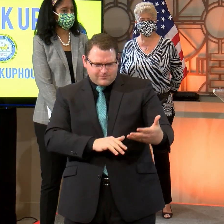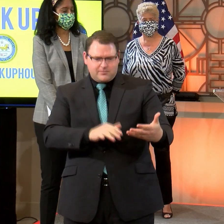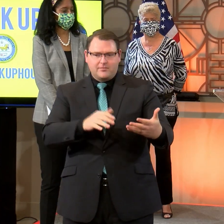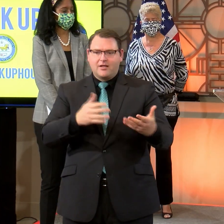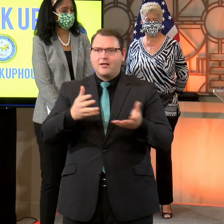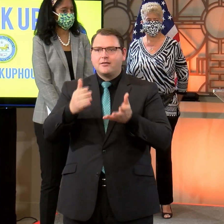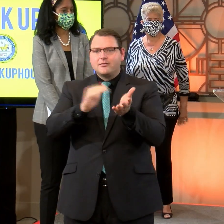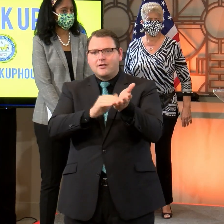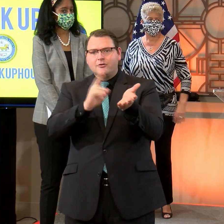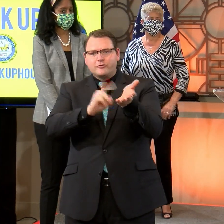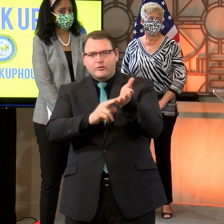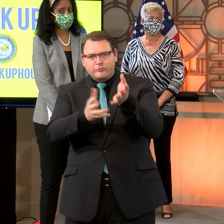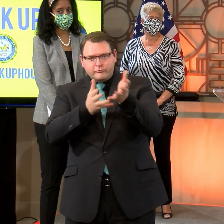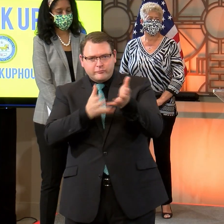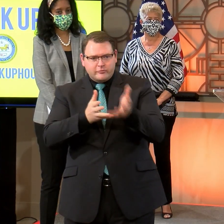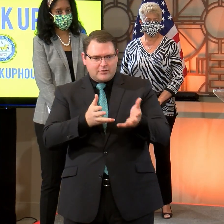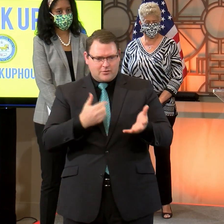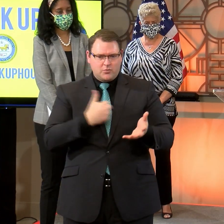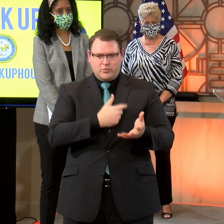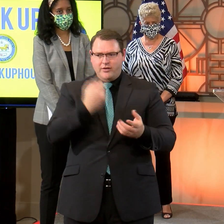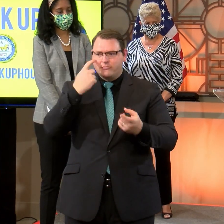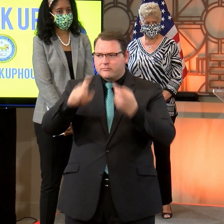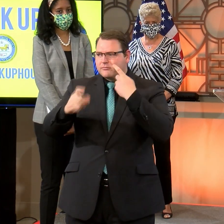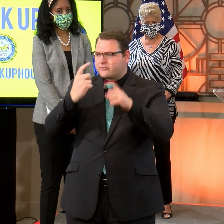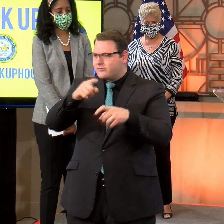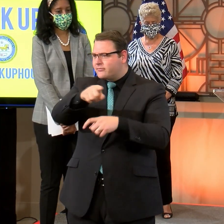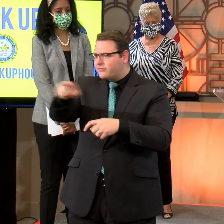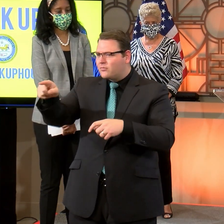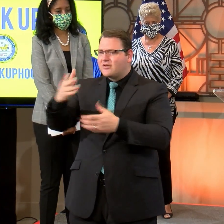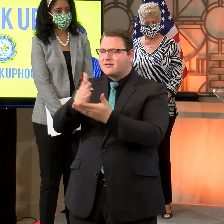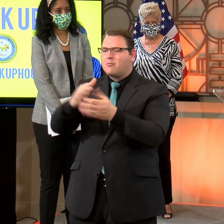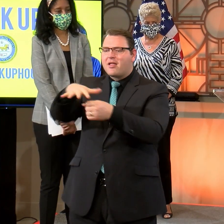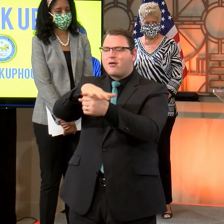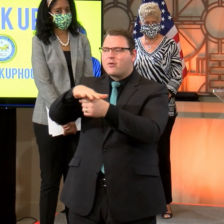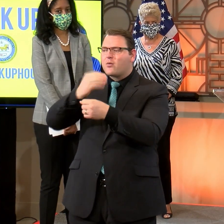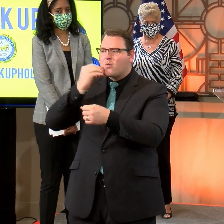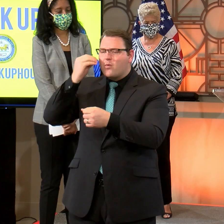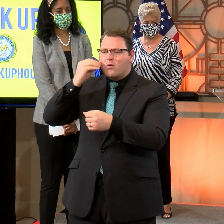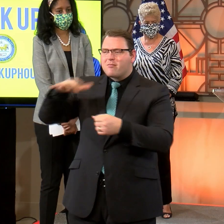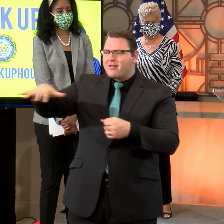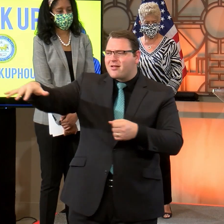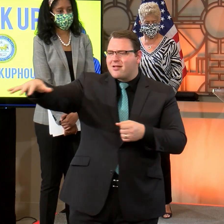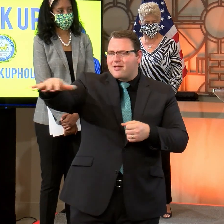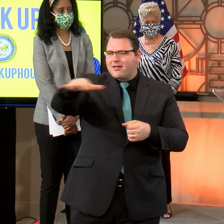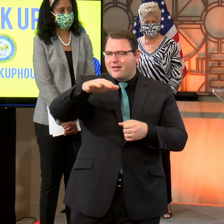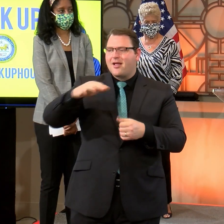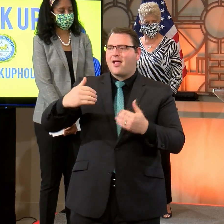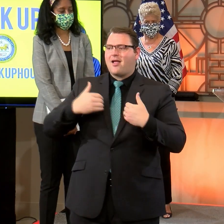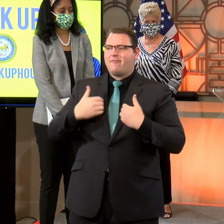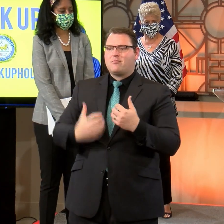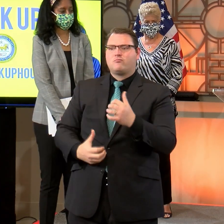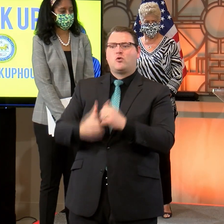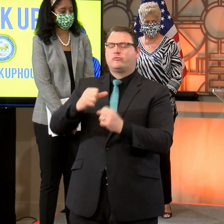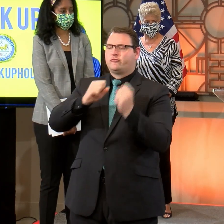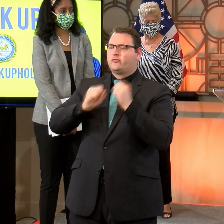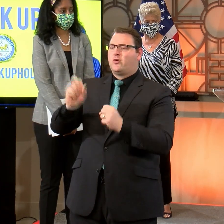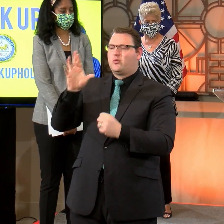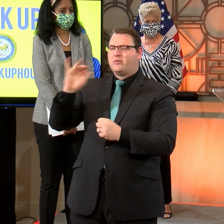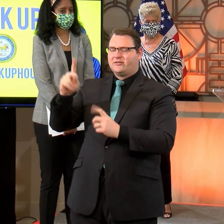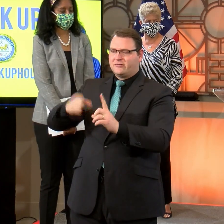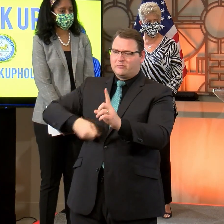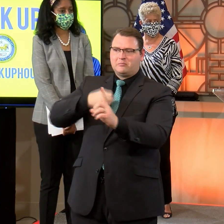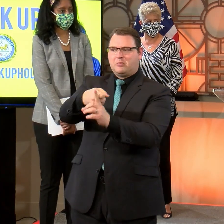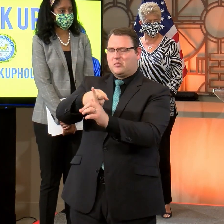have identified underserved and undersourced areas of town that are most at risk for contracting COVID-19, and